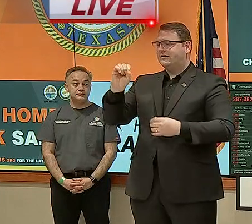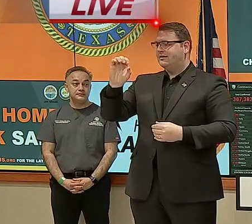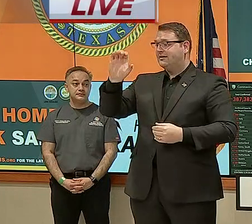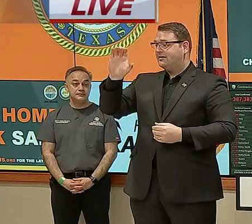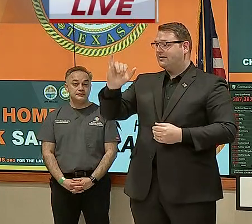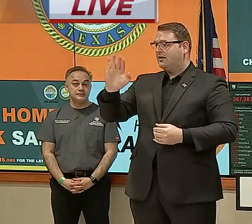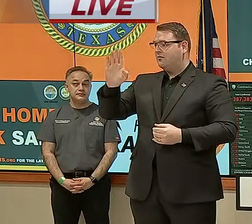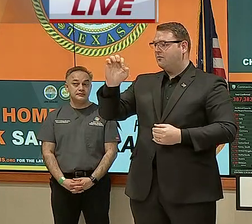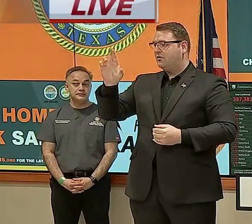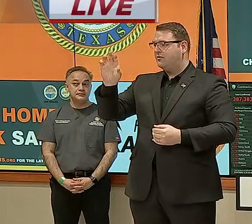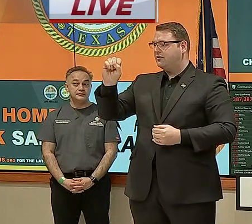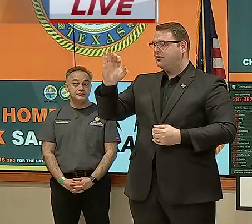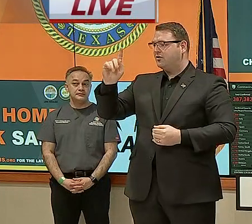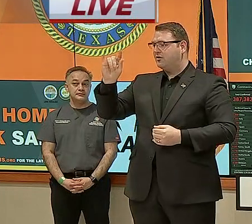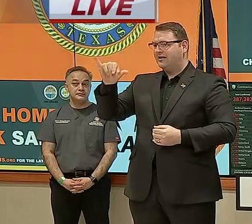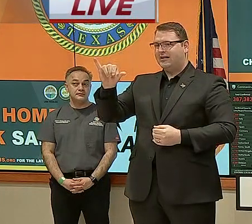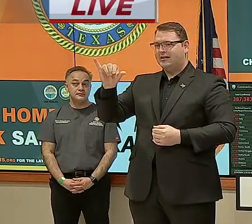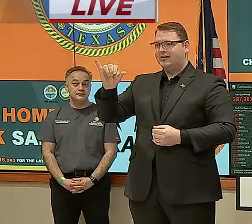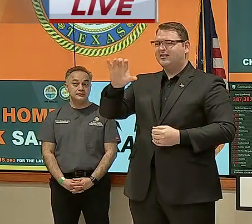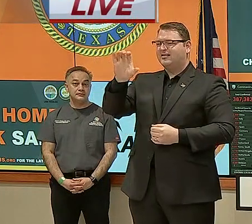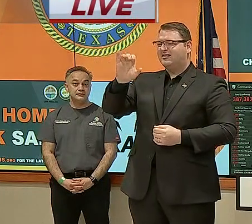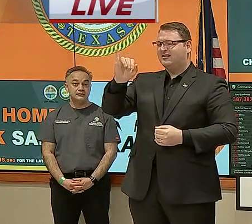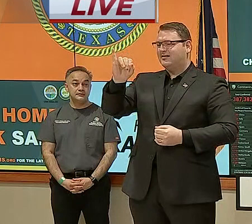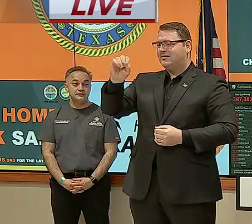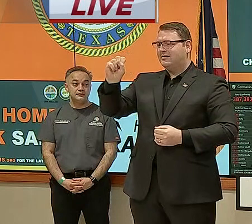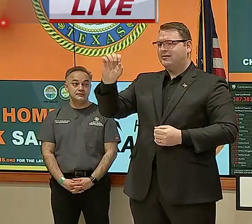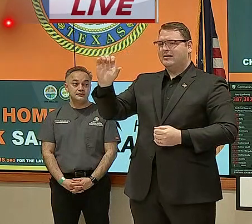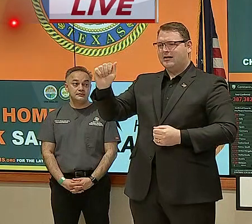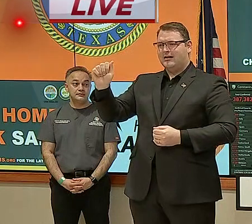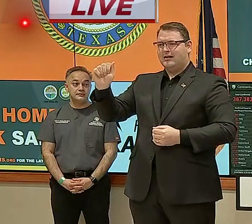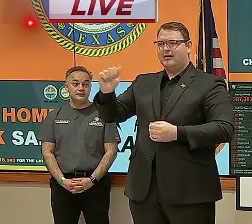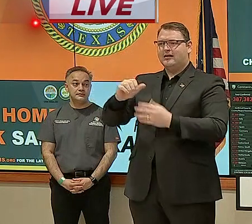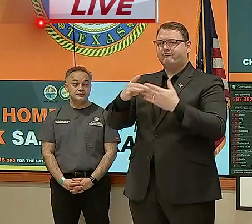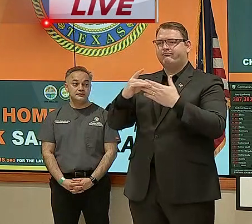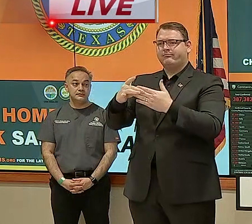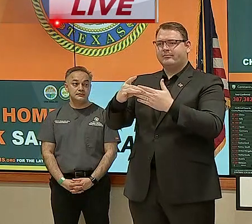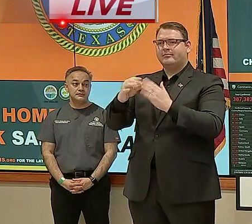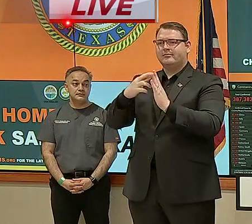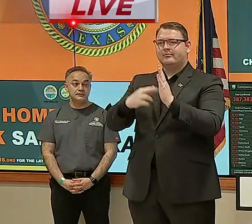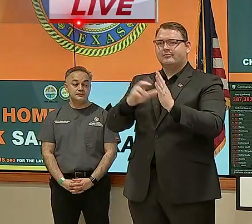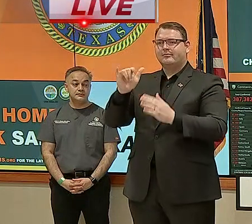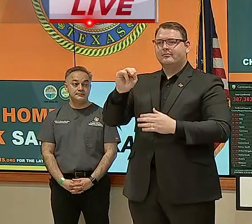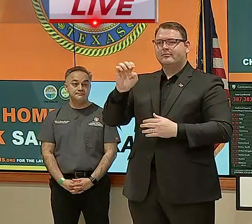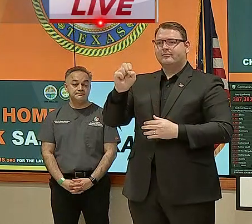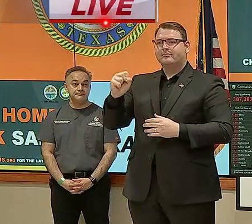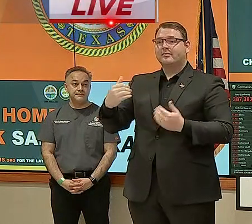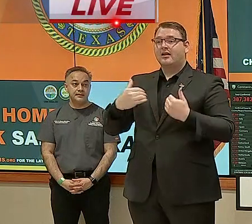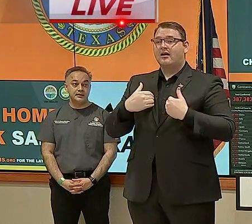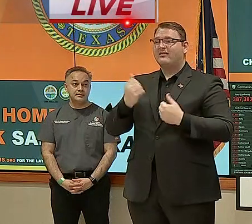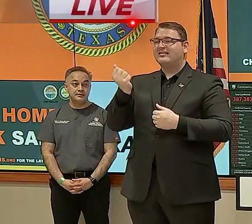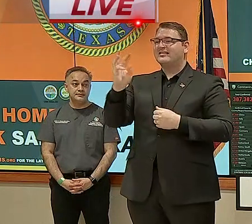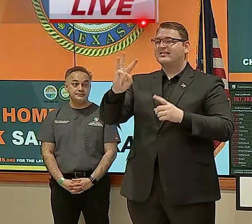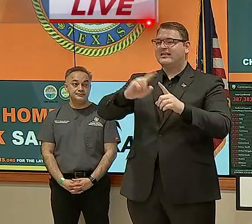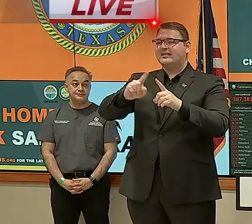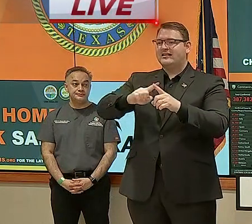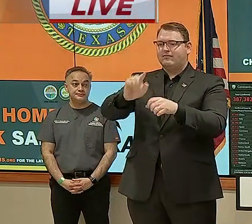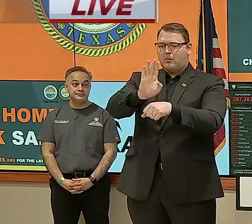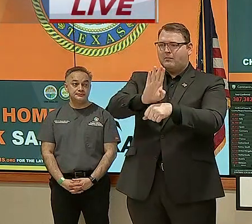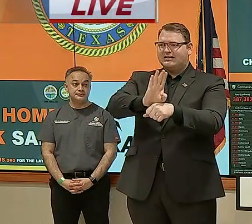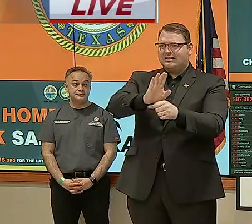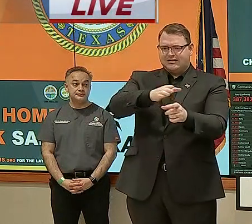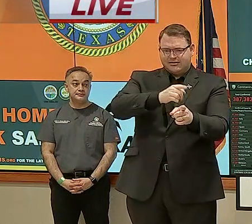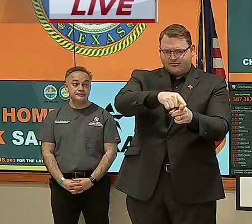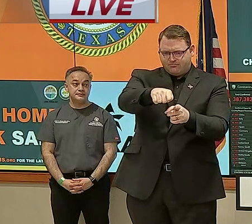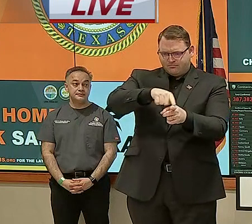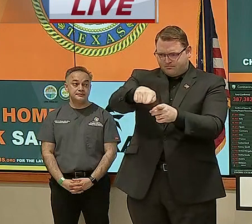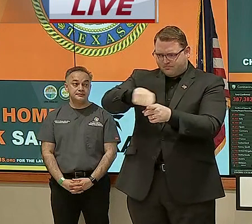Agency Guidelines, CISA Guidelines. The federal government notes what the 16 sectors are that are essential, and the idea